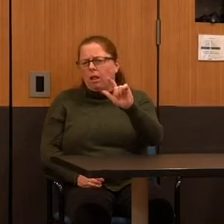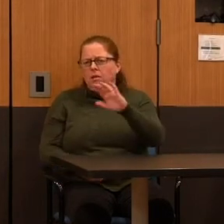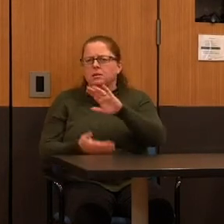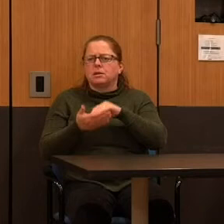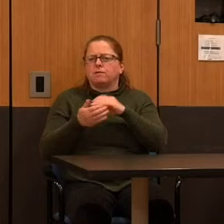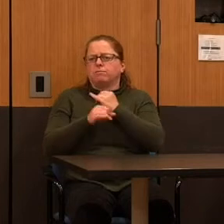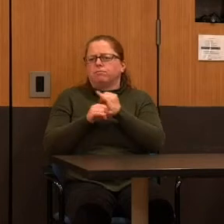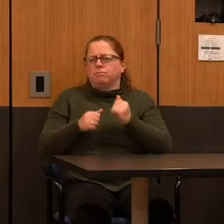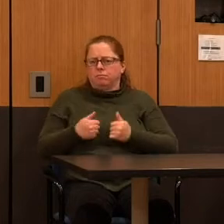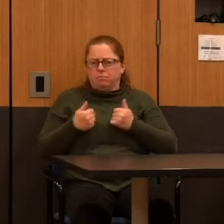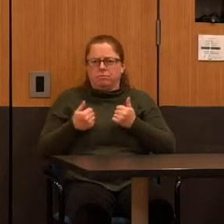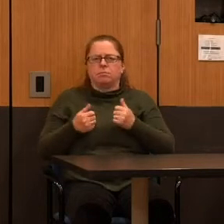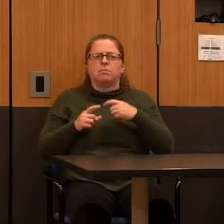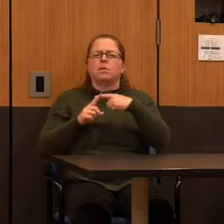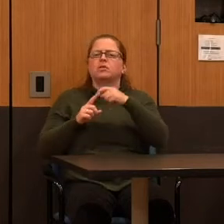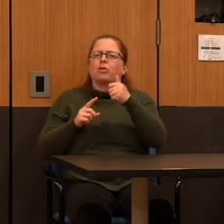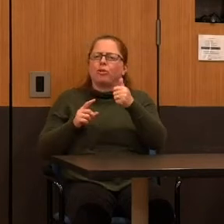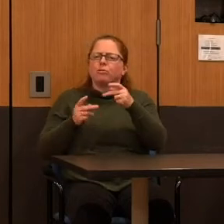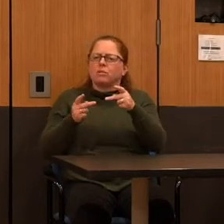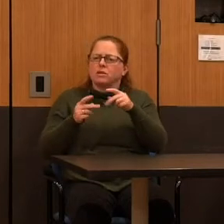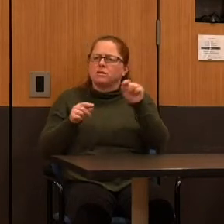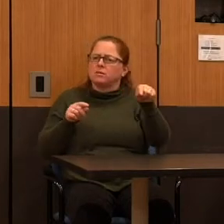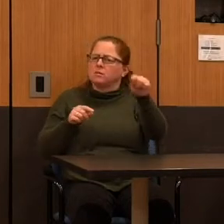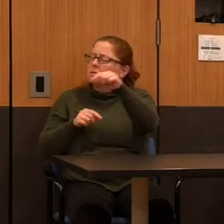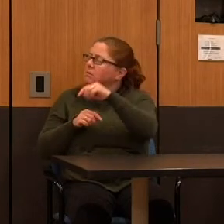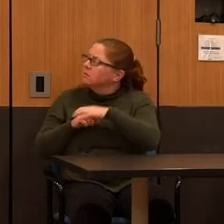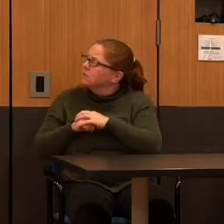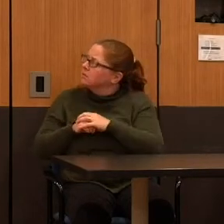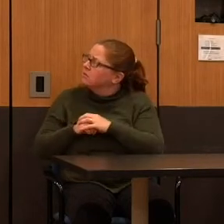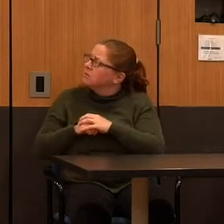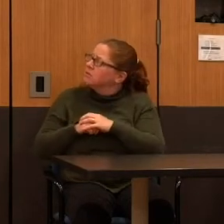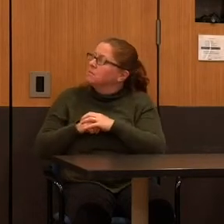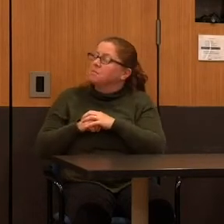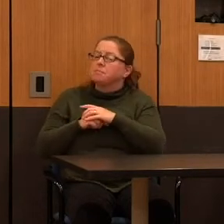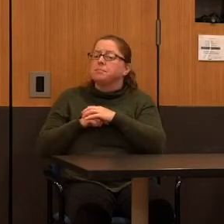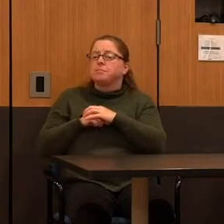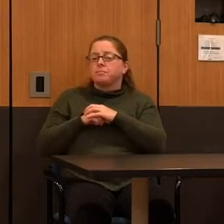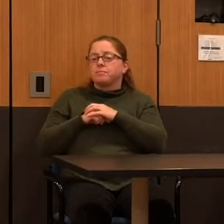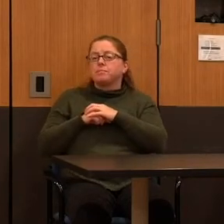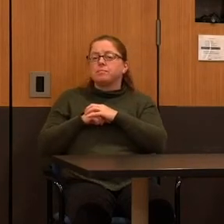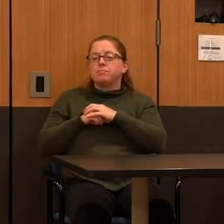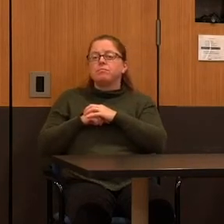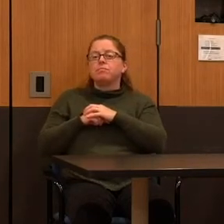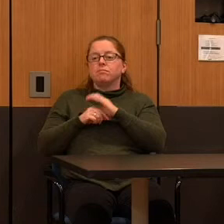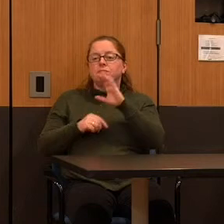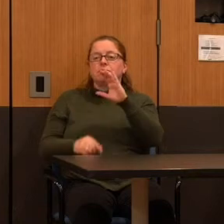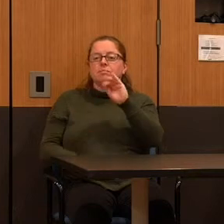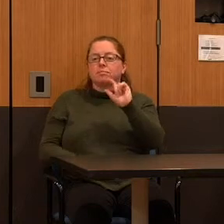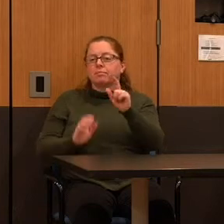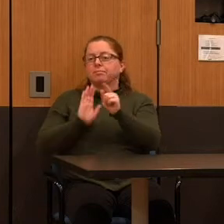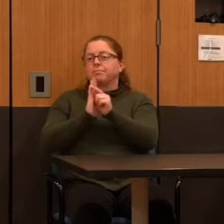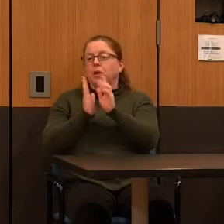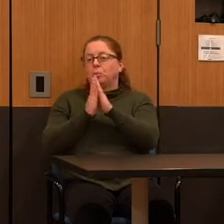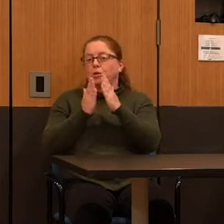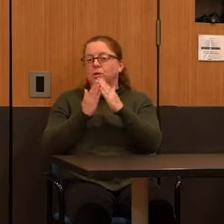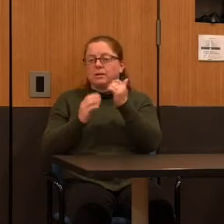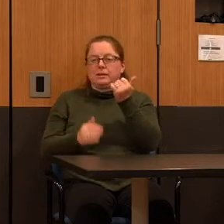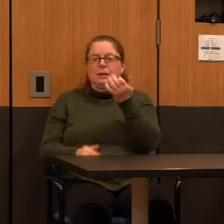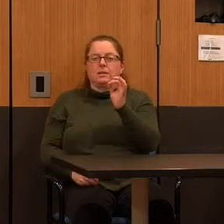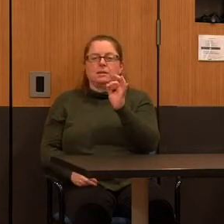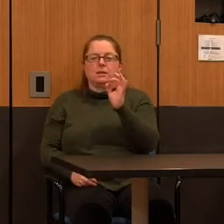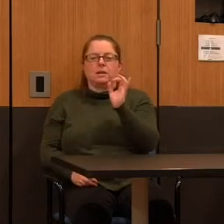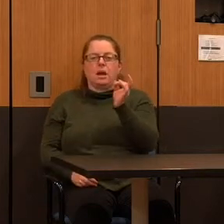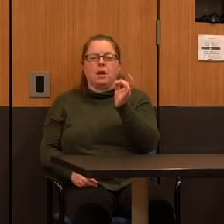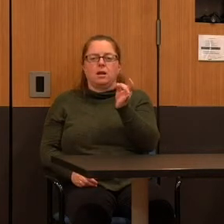sites in Berkeley. So for example, CIL published a couple of books in the 1980s, edited by Michael